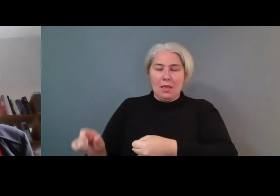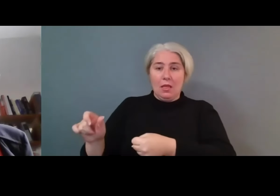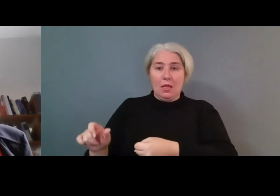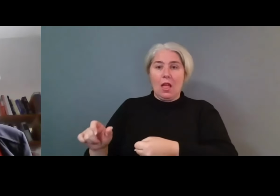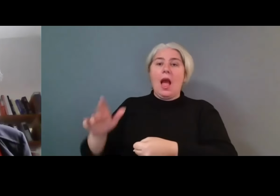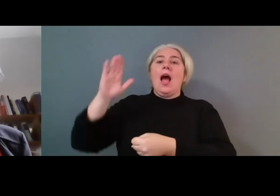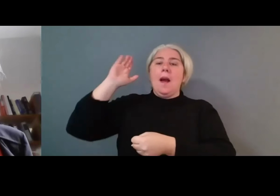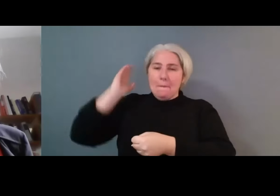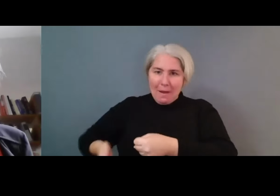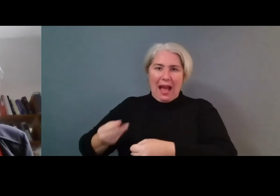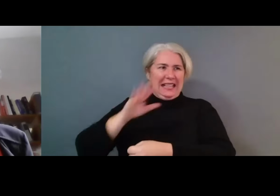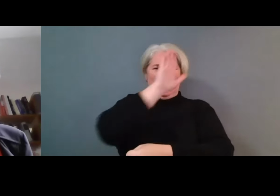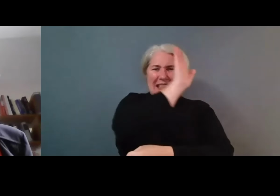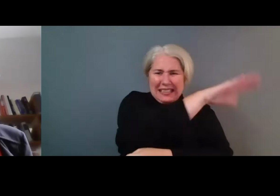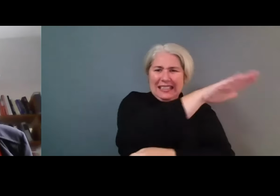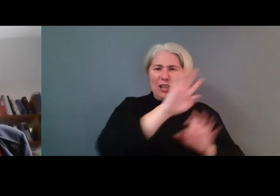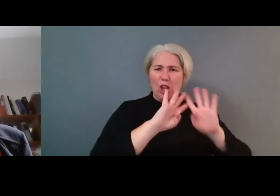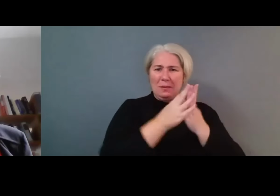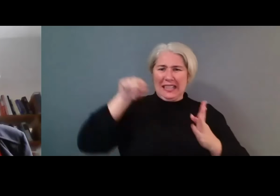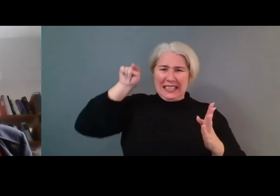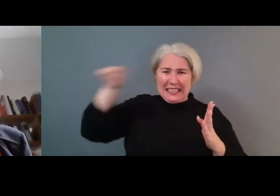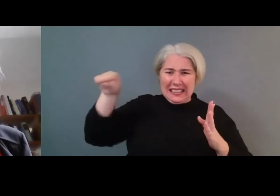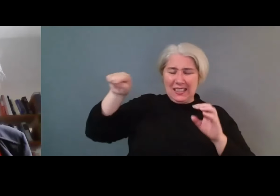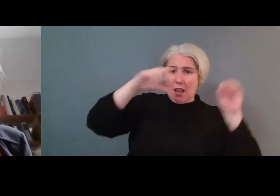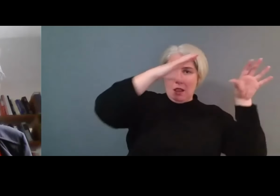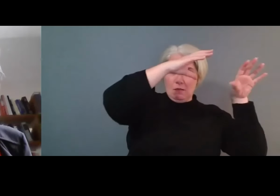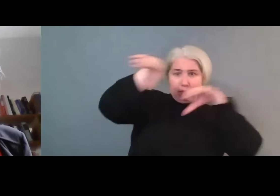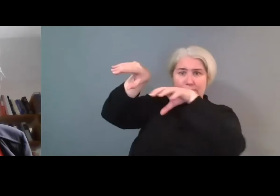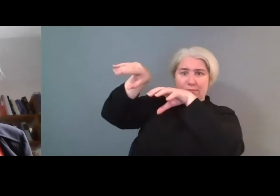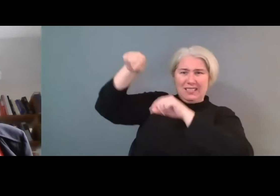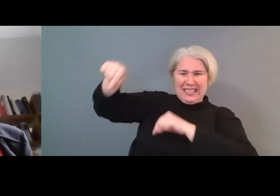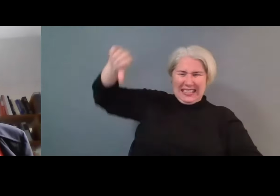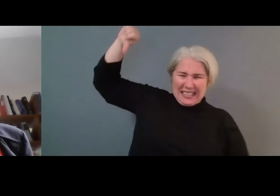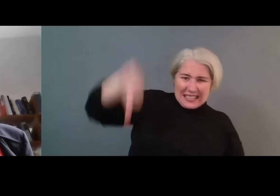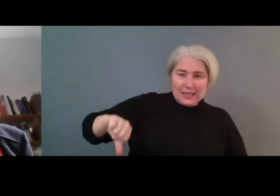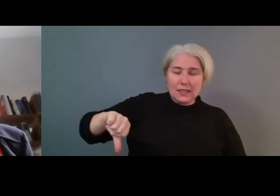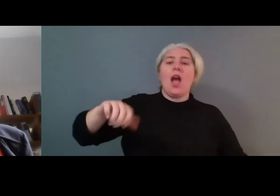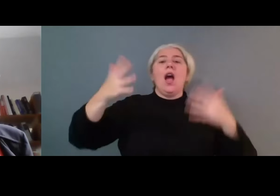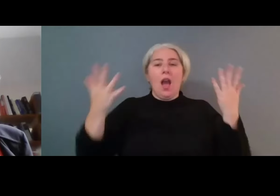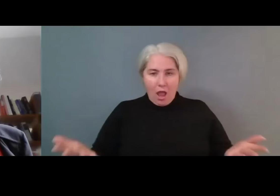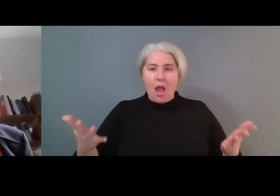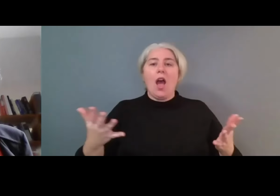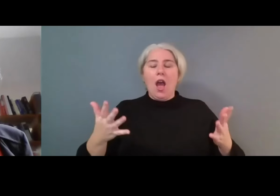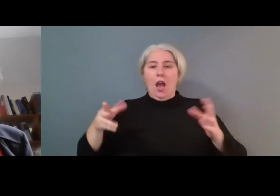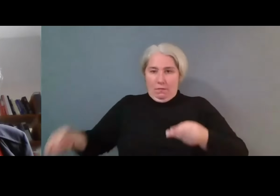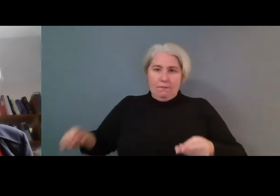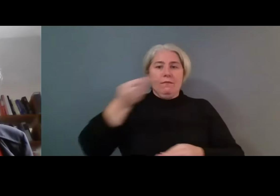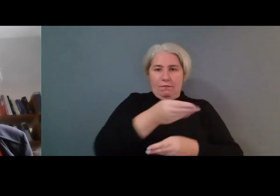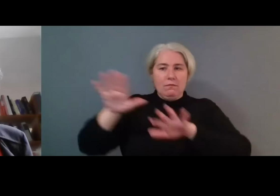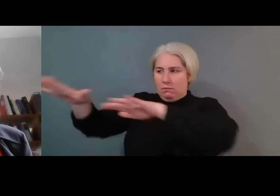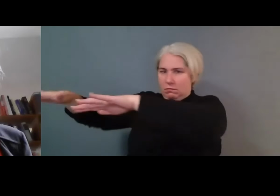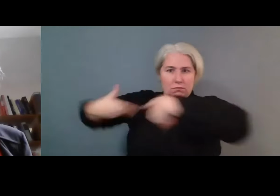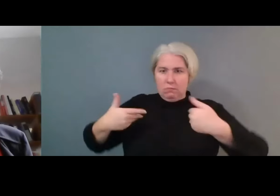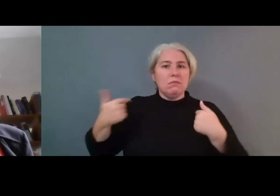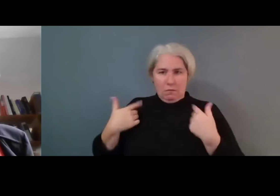the treaty and the optional protocol, can bring this information to the committee. Then the committee decides whether or not to establish